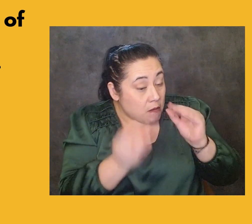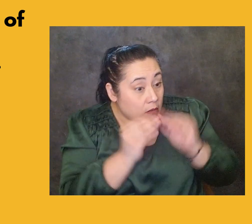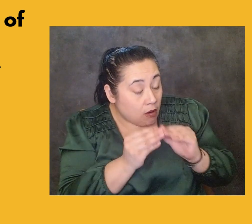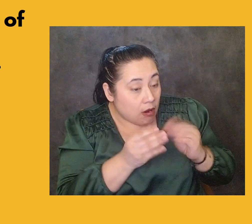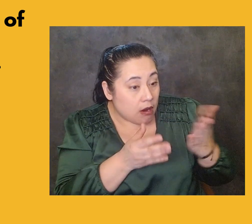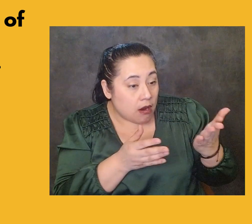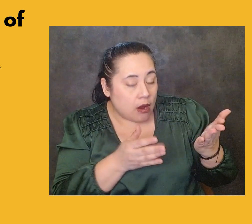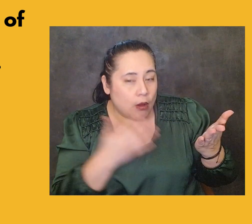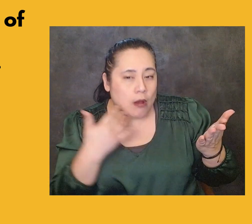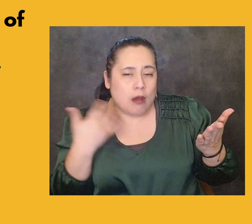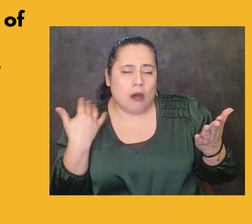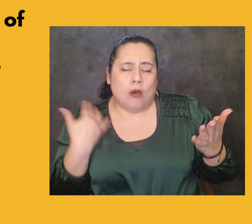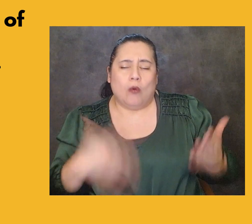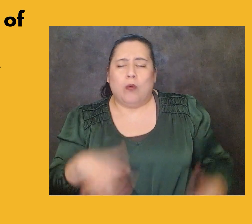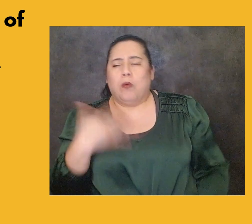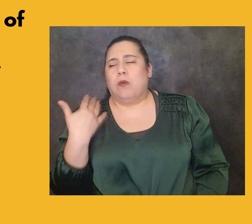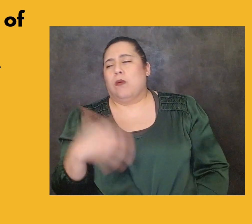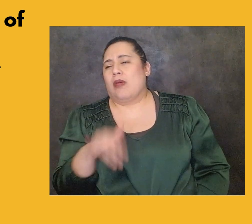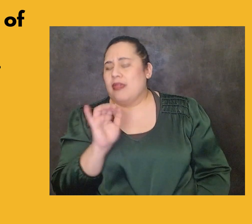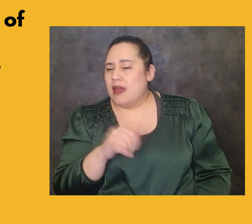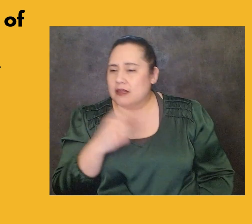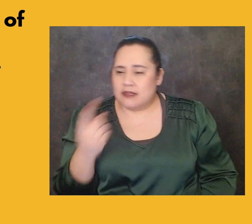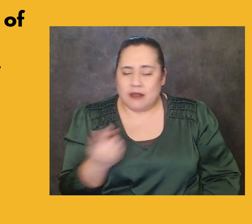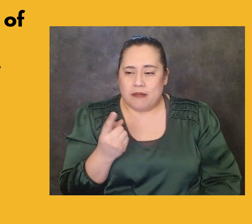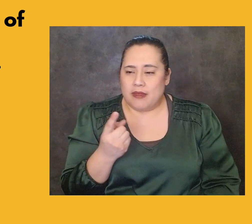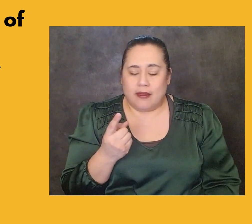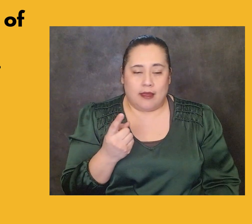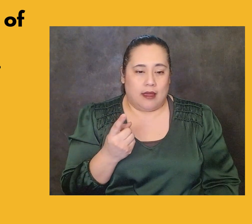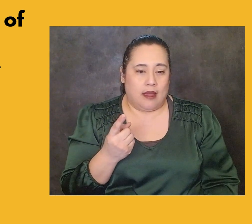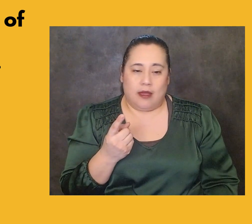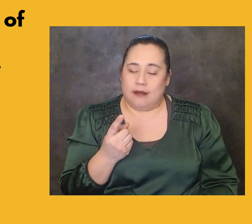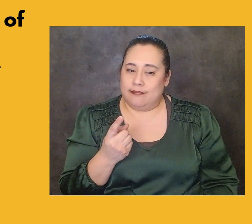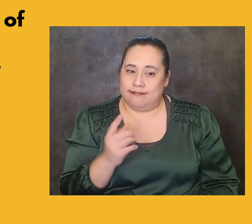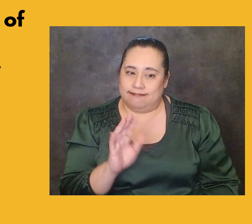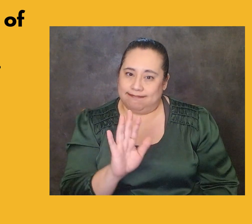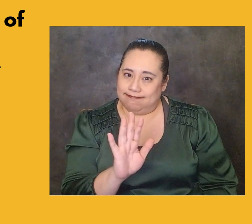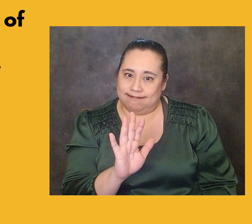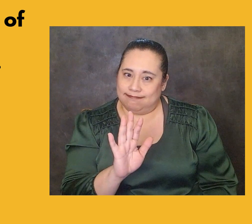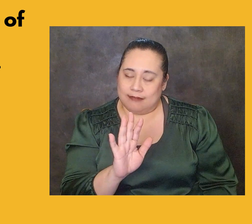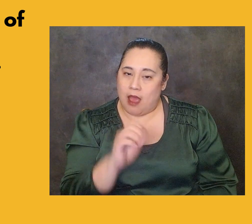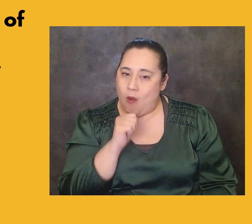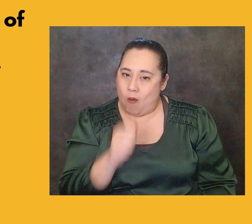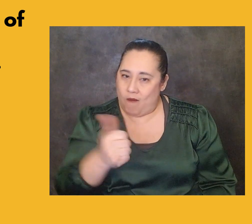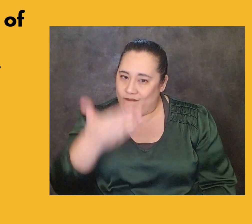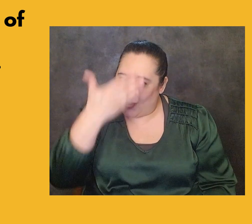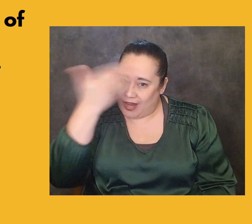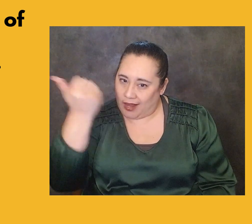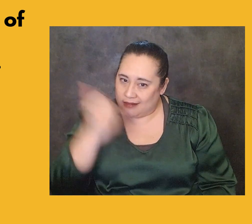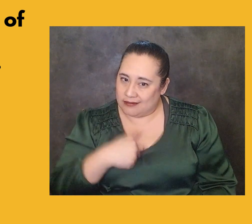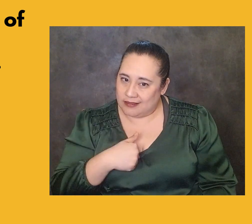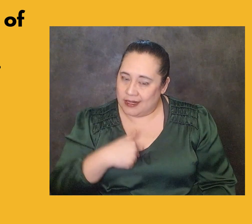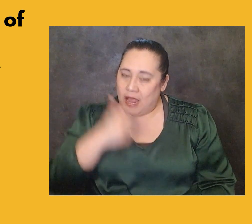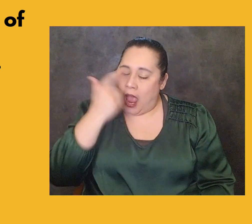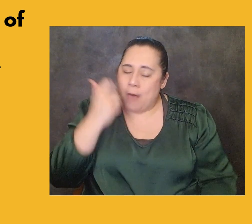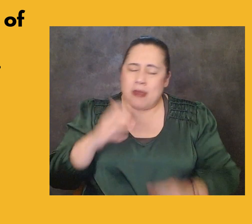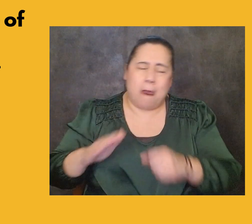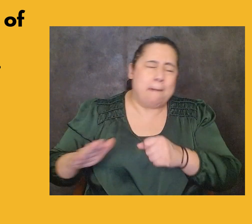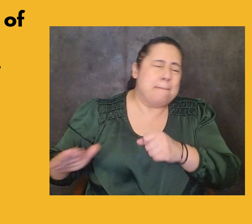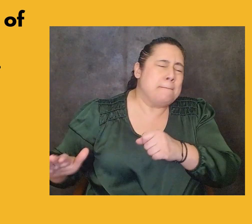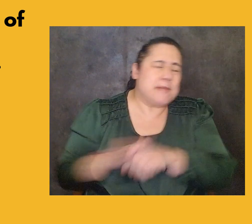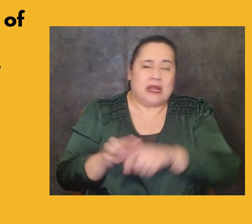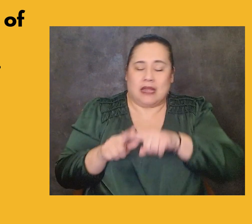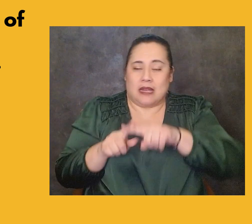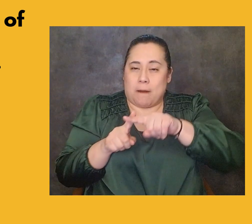available anymore. Oh my gosh, that's something that I'm gonna tell you, I won't forget that because I